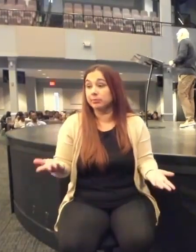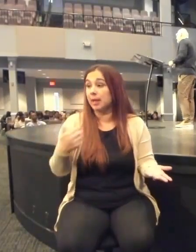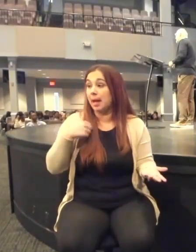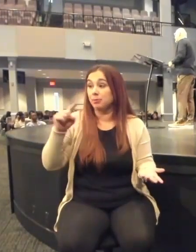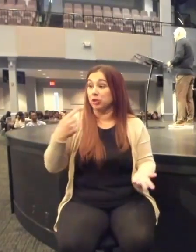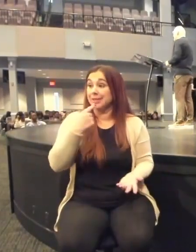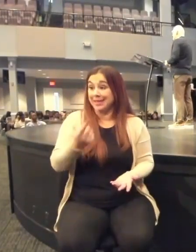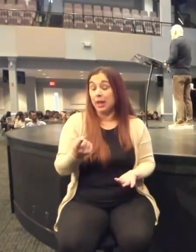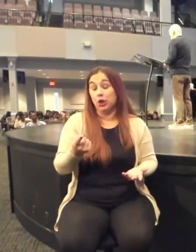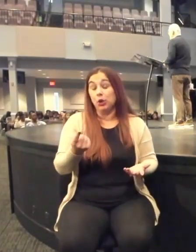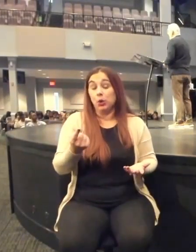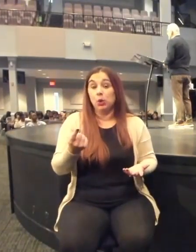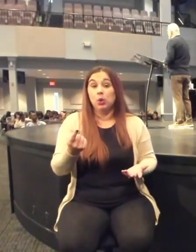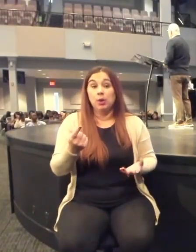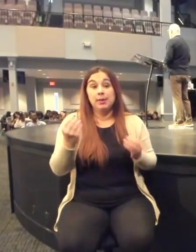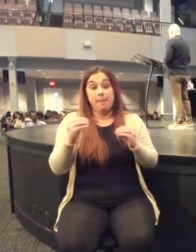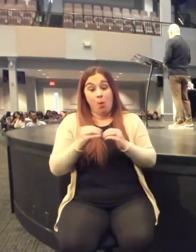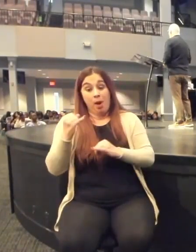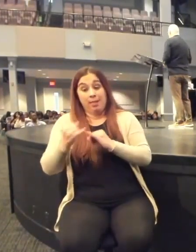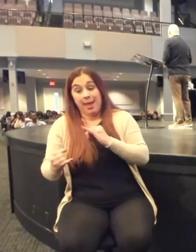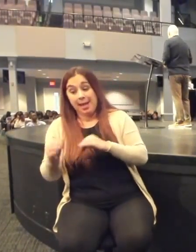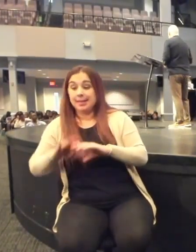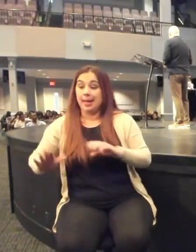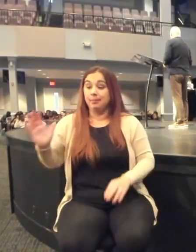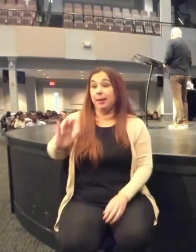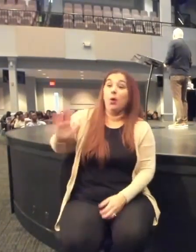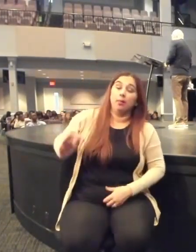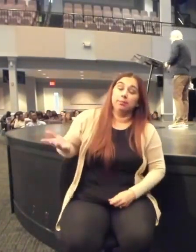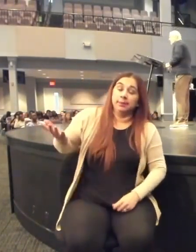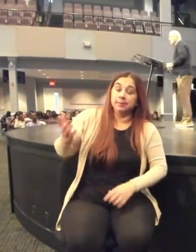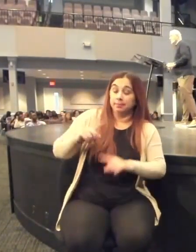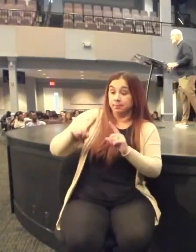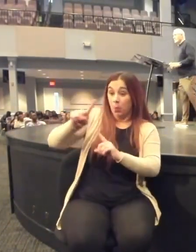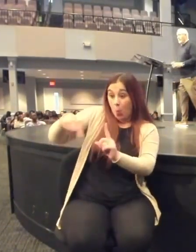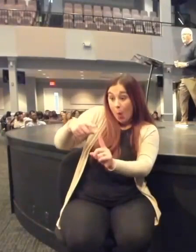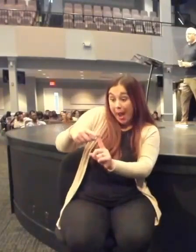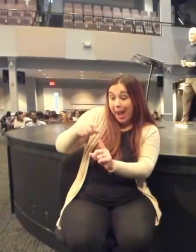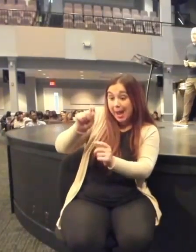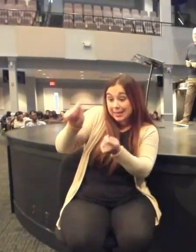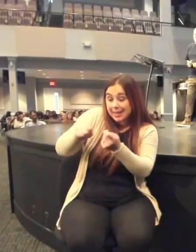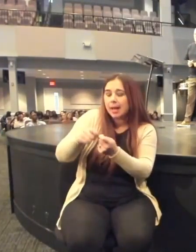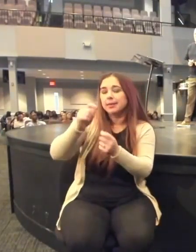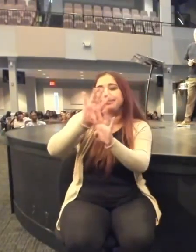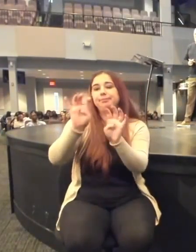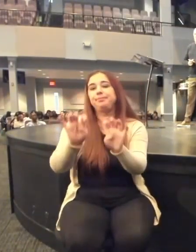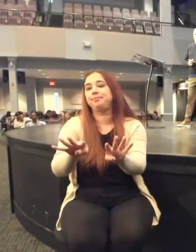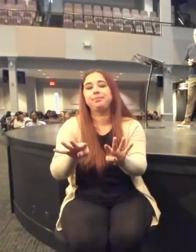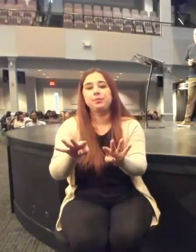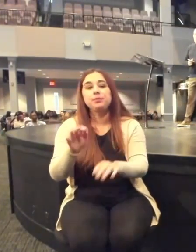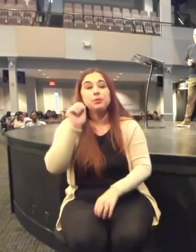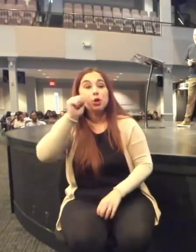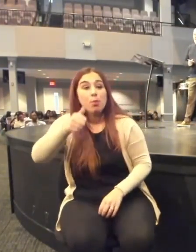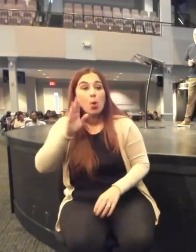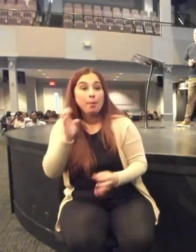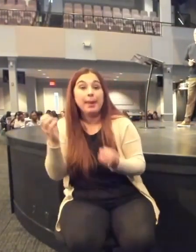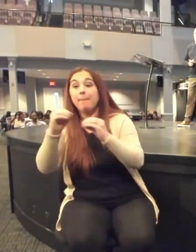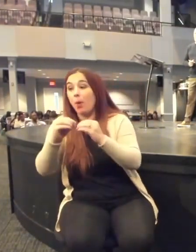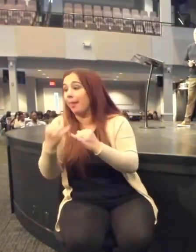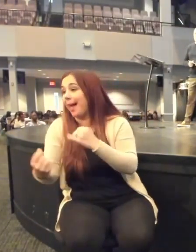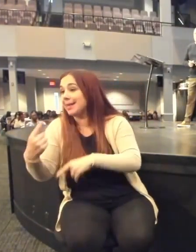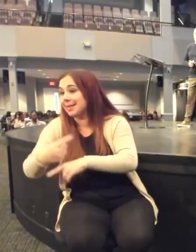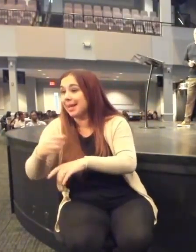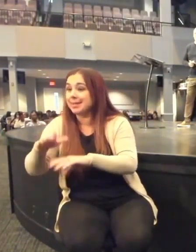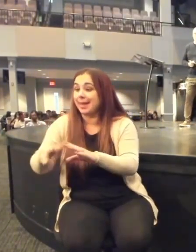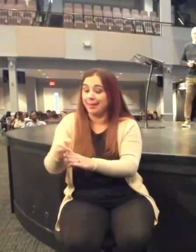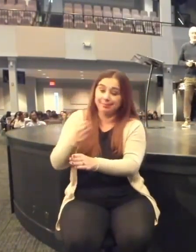I'm telling you, it's more last days than it used to be. Okay? Amen? And tomorrow will be more last days than it